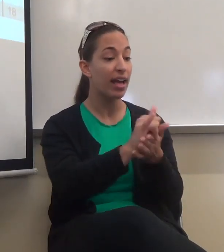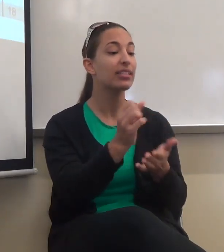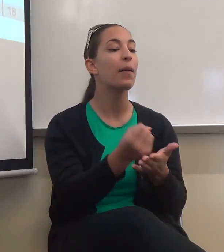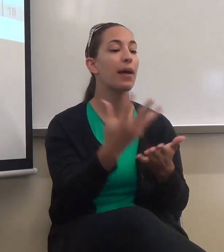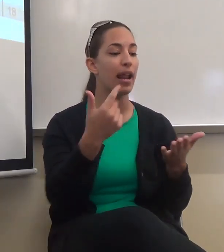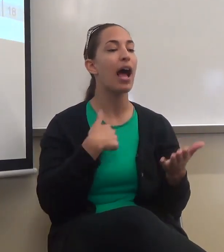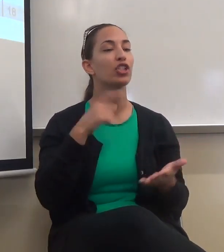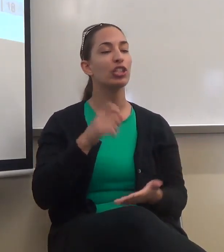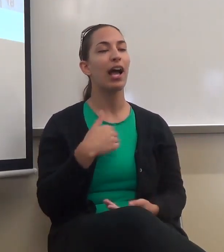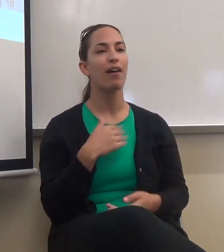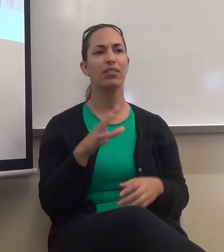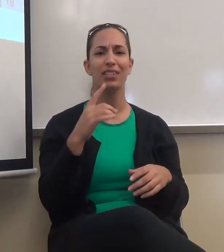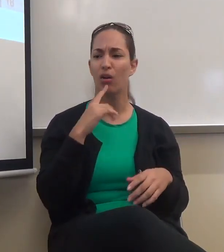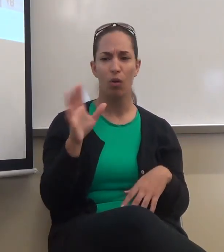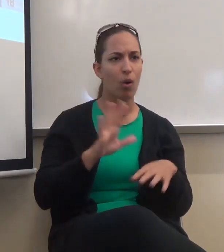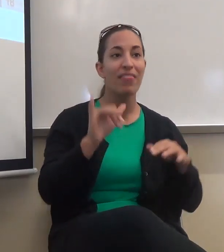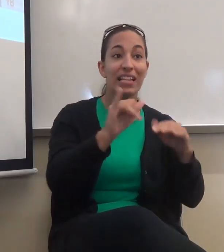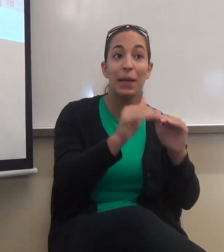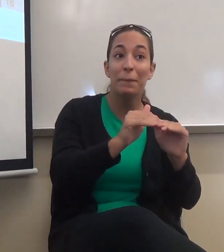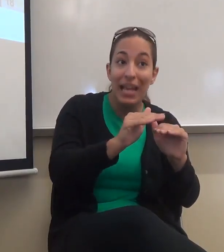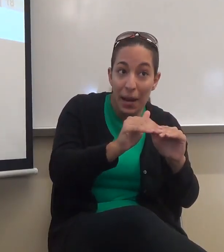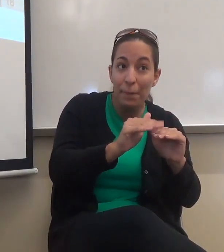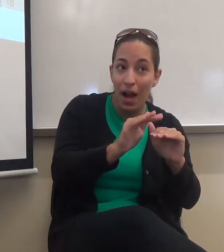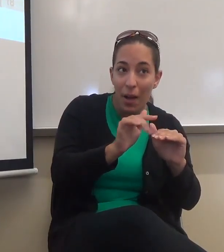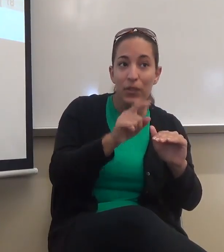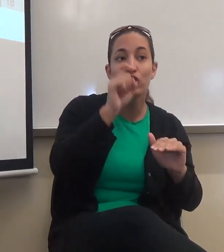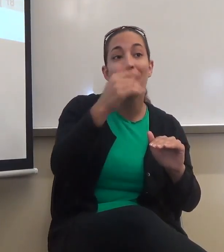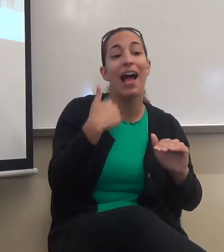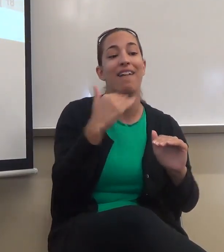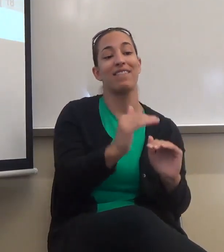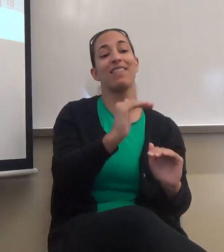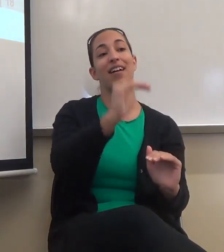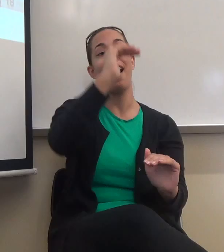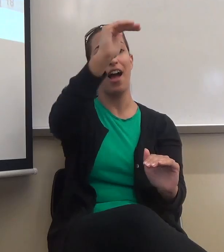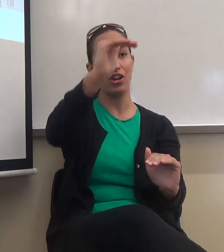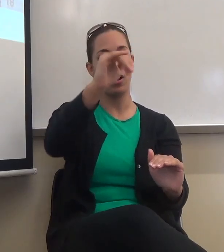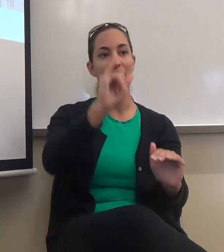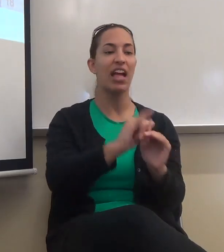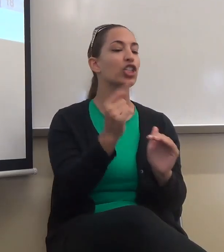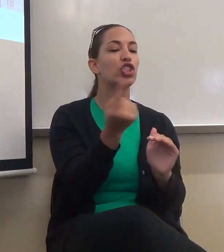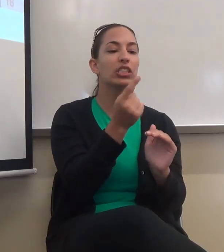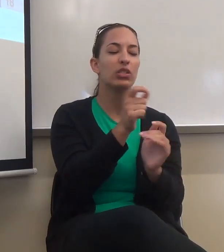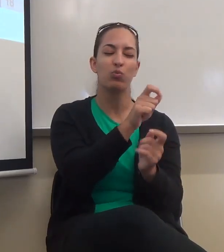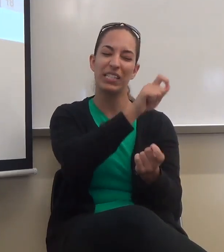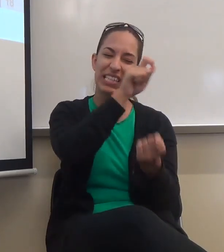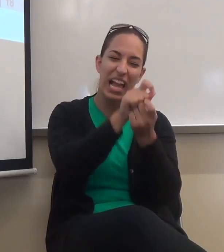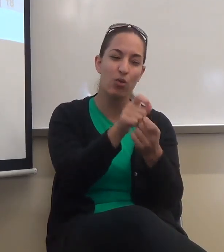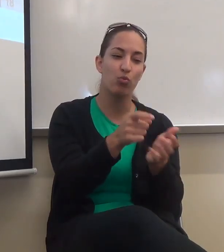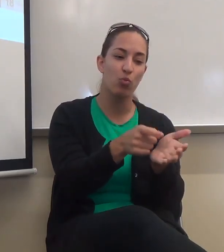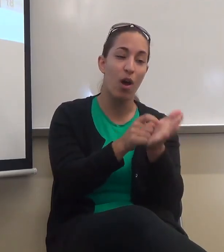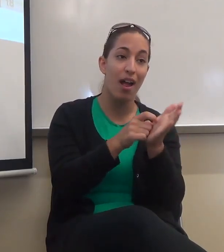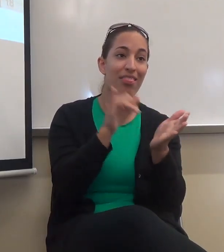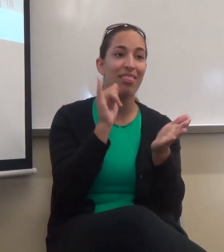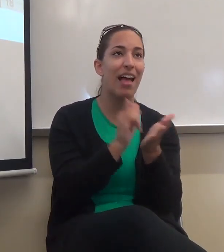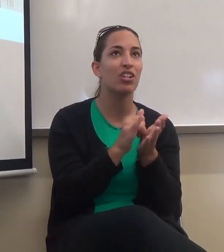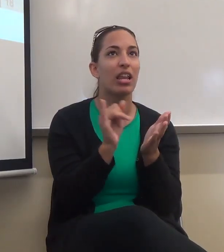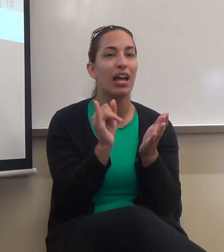the higher number. Yeah, well, That's my point is, I'm already The above that. minimum is barely scraping by. That's not good